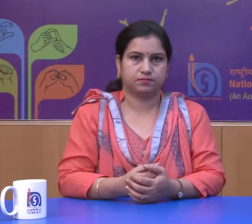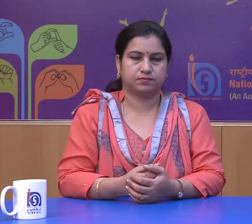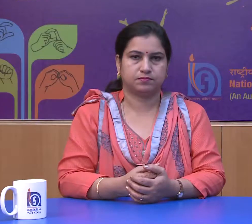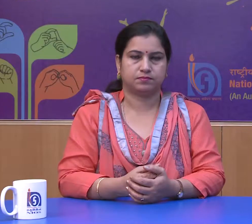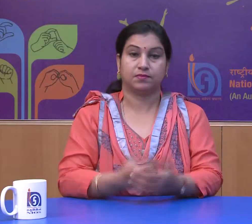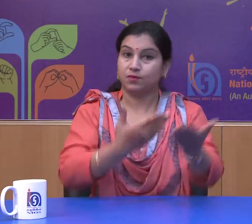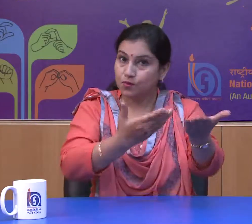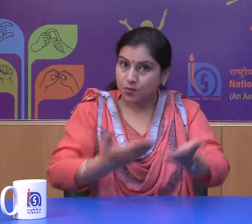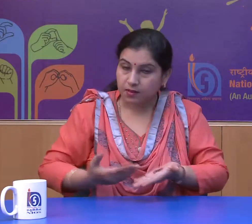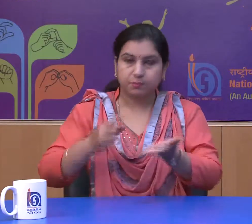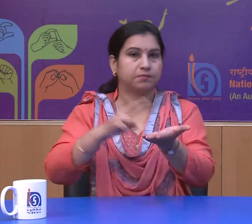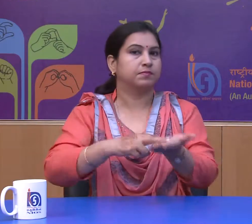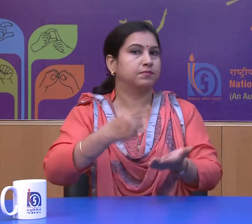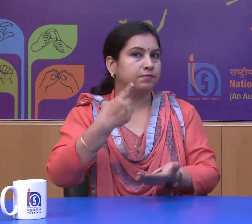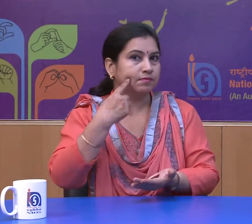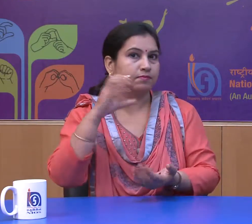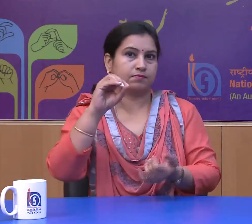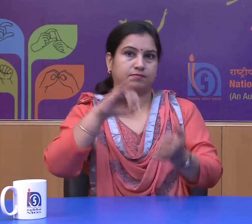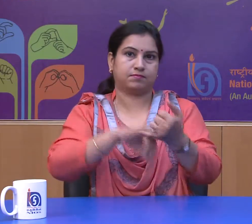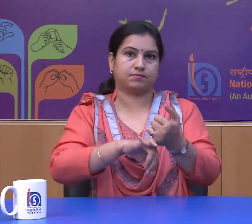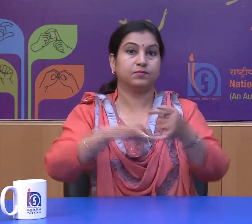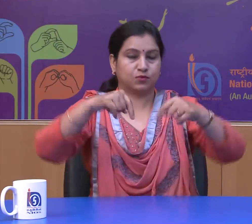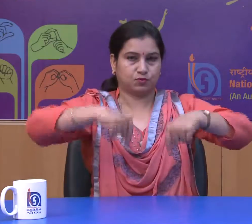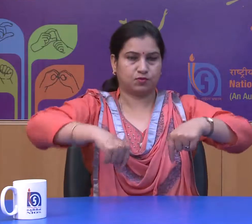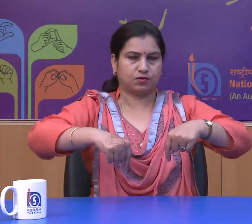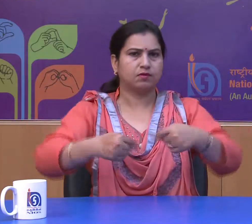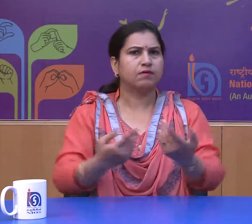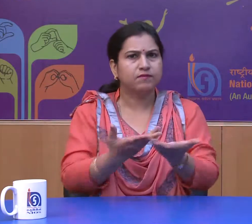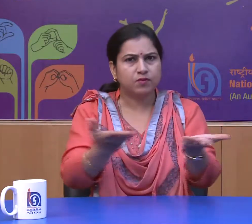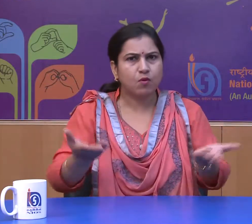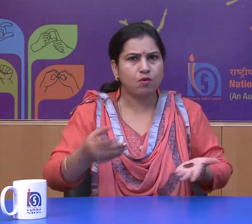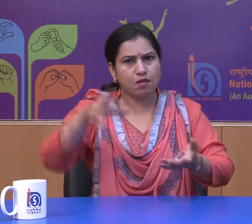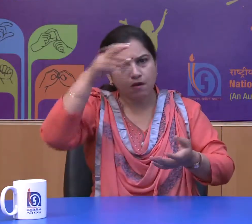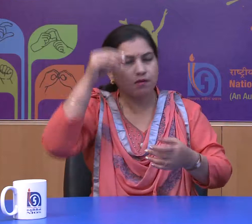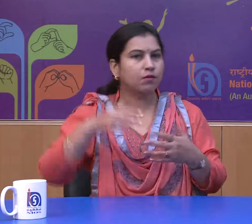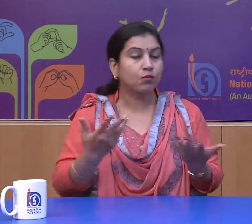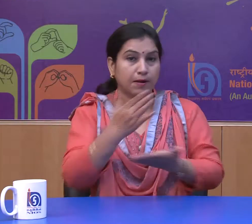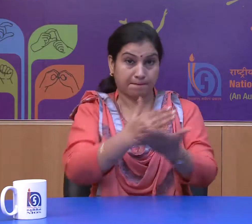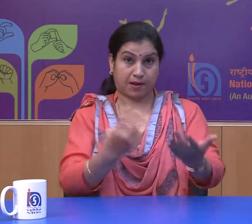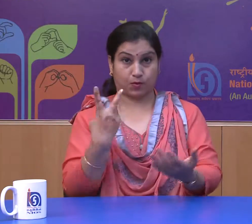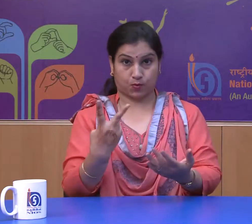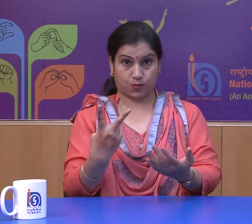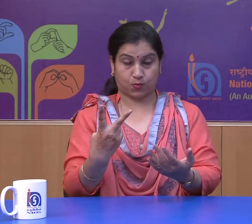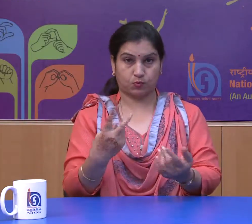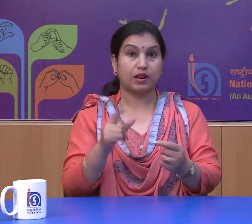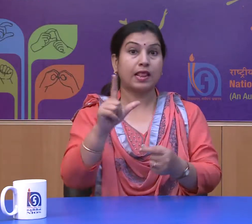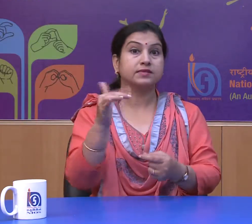Welcome to NIOS. Today we will study part 2 of lesson number